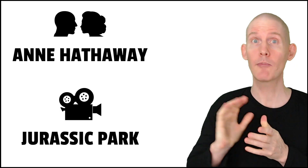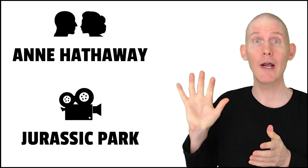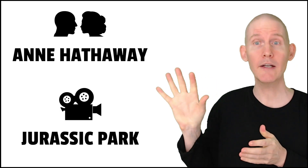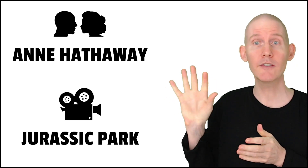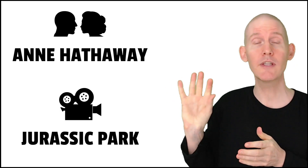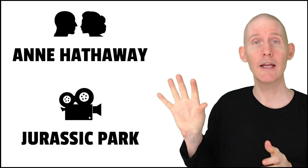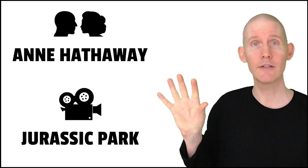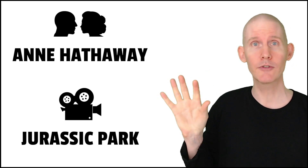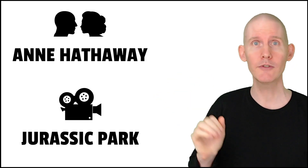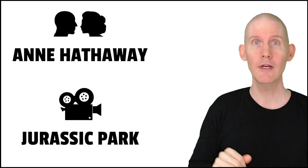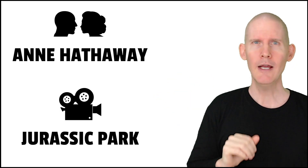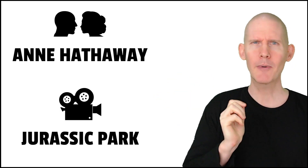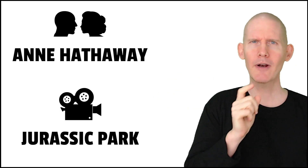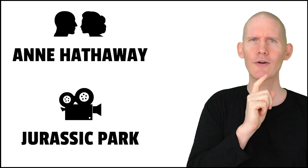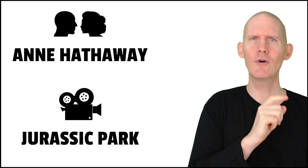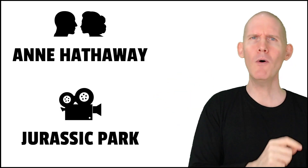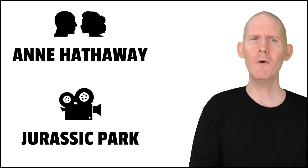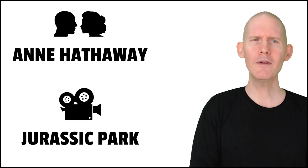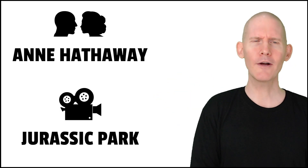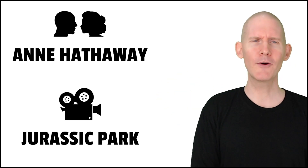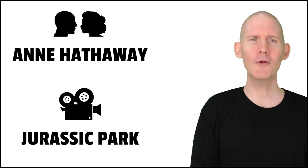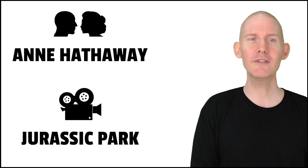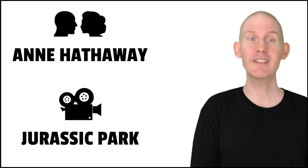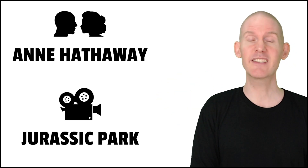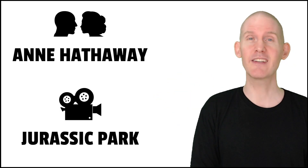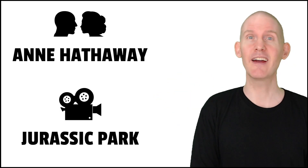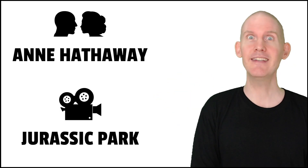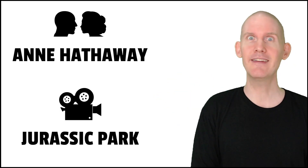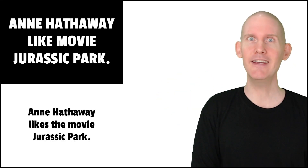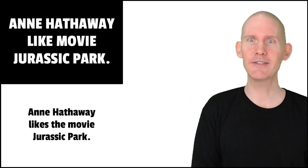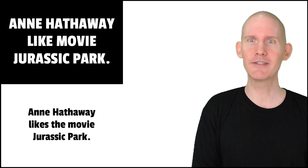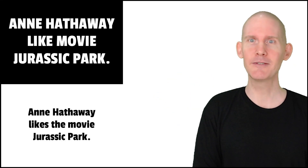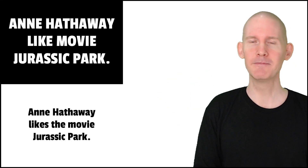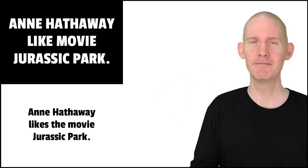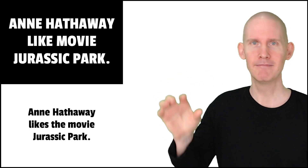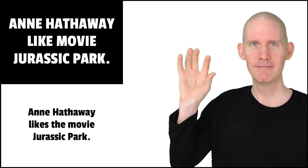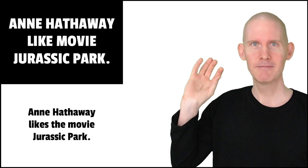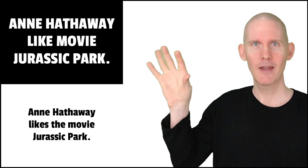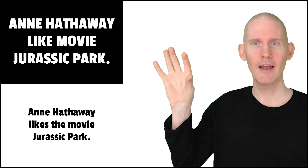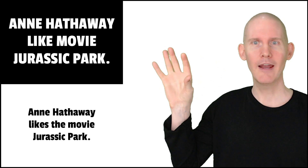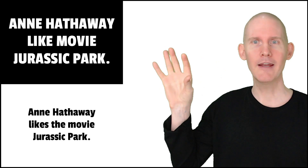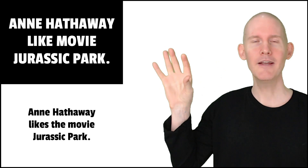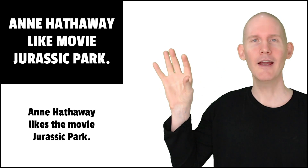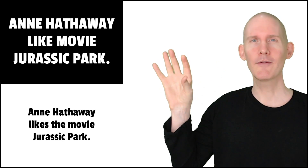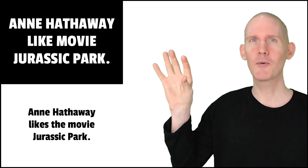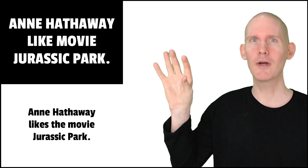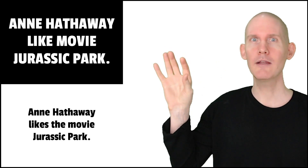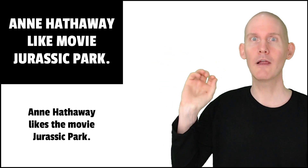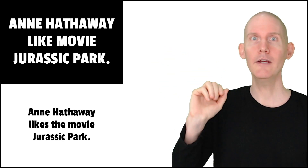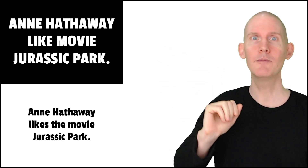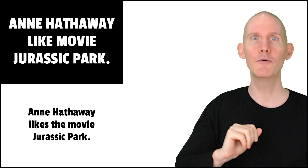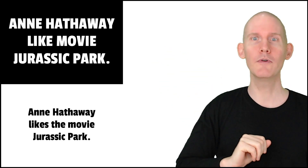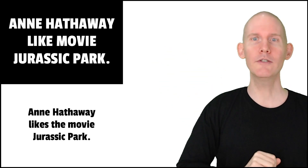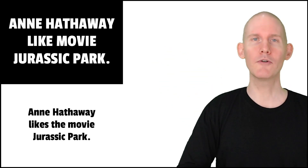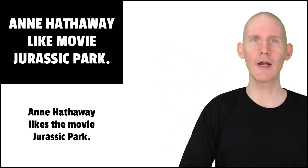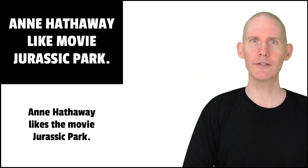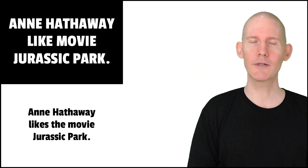practice the answers, but our goal is to sign this. Anne Hathaway, like movie Jurassic